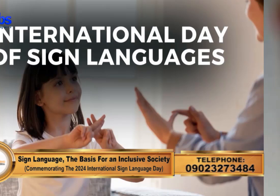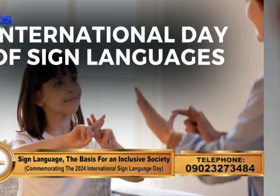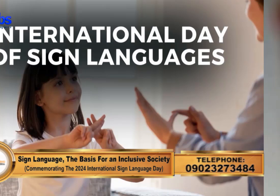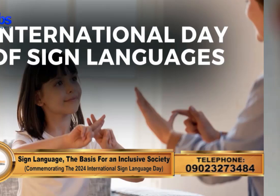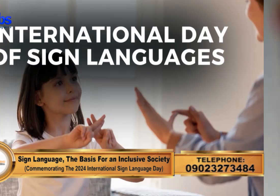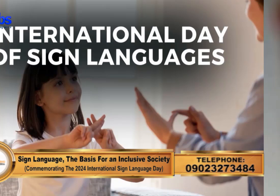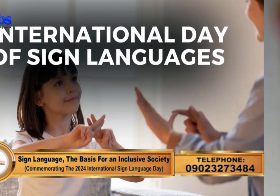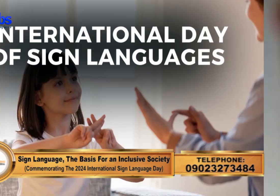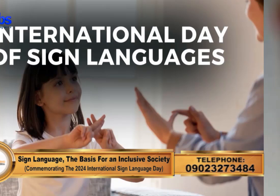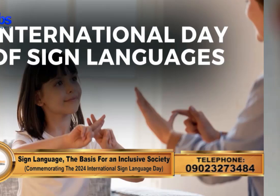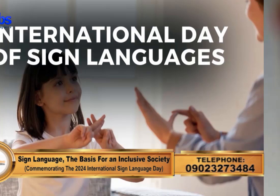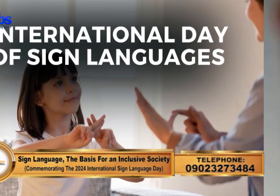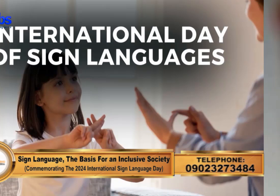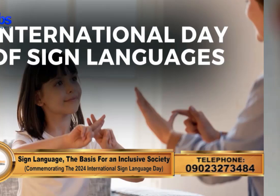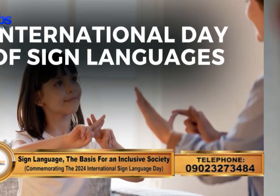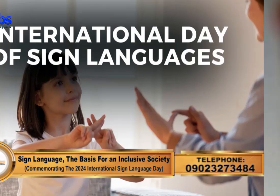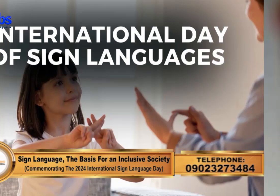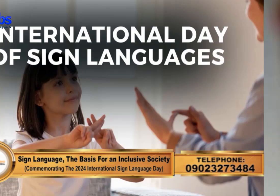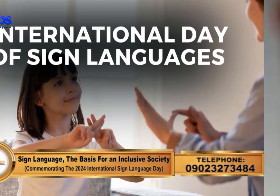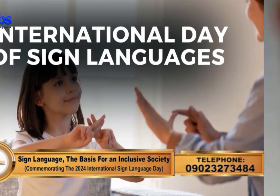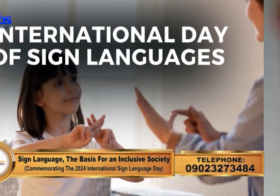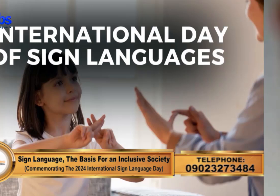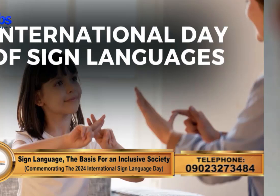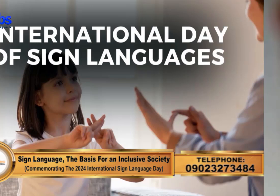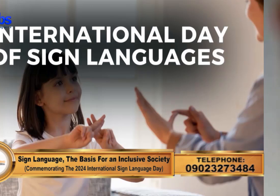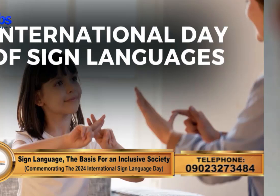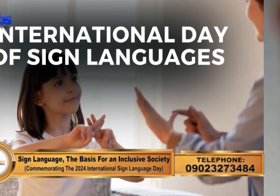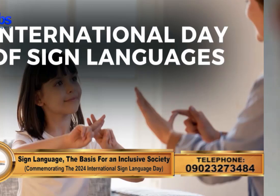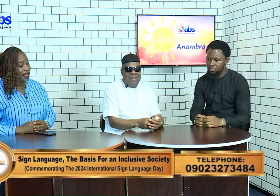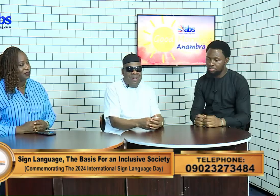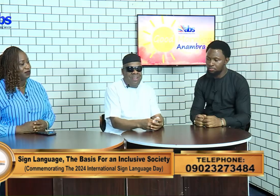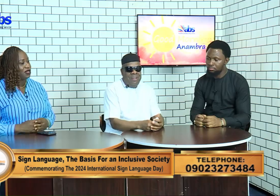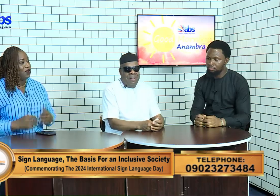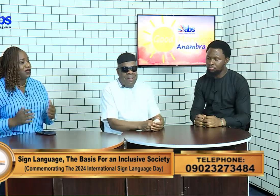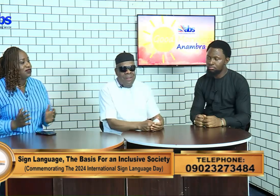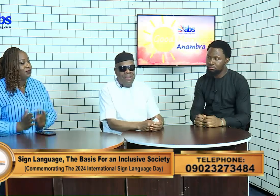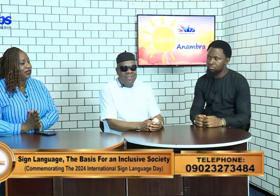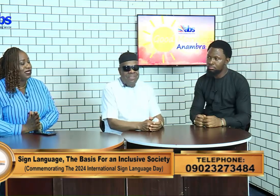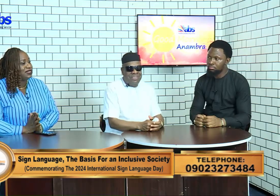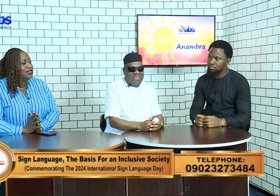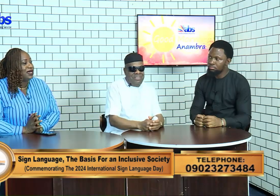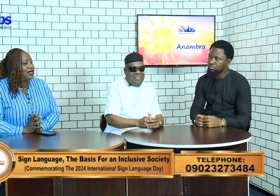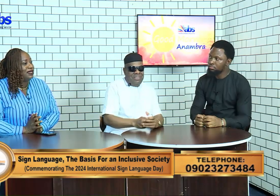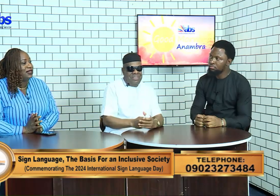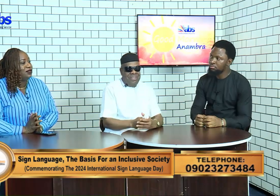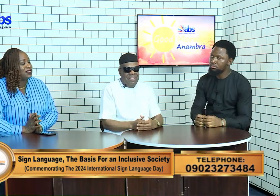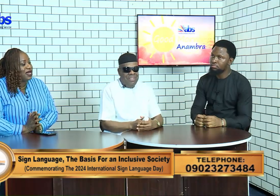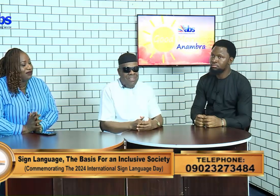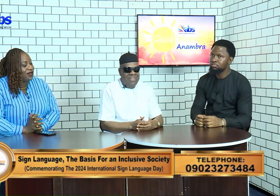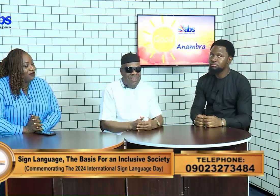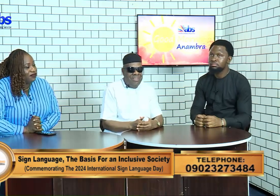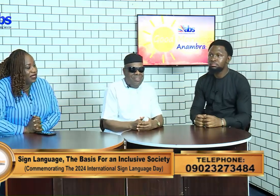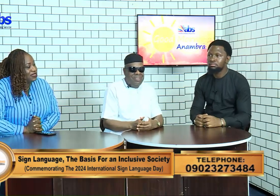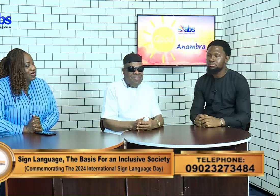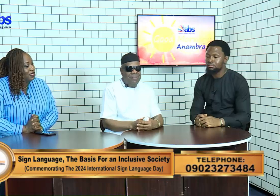lack confidence in themselves, because Barrister talked about empowering them, bringing them out. But when somebody doesn't have